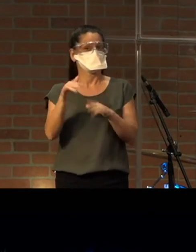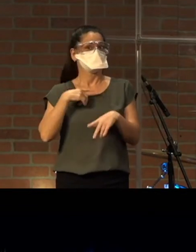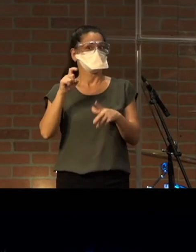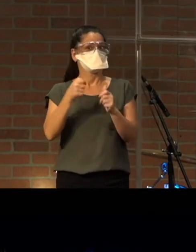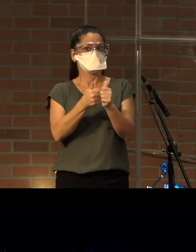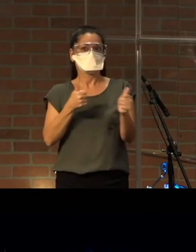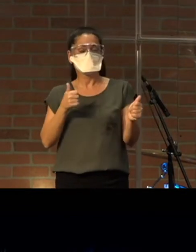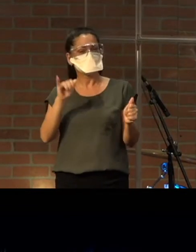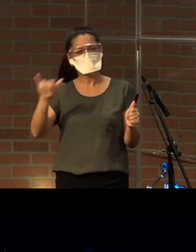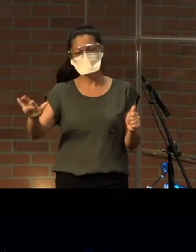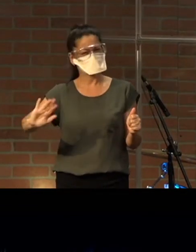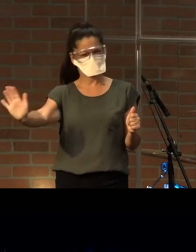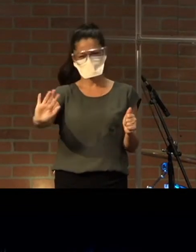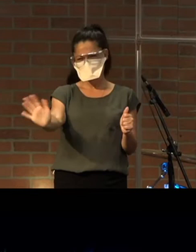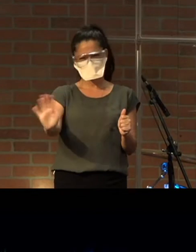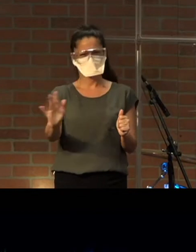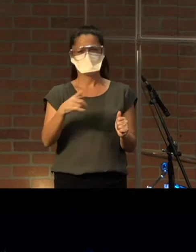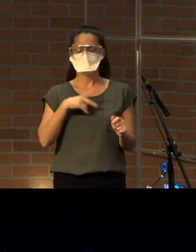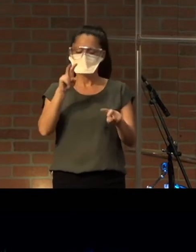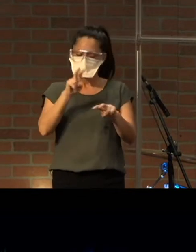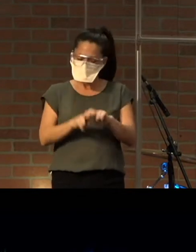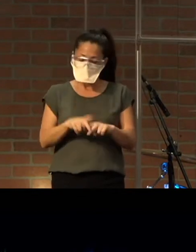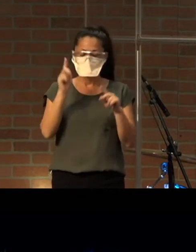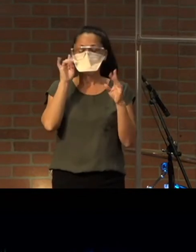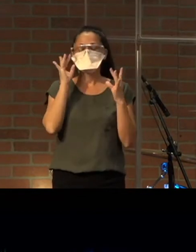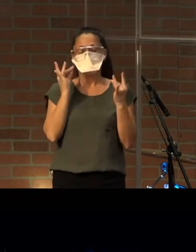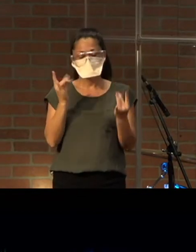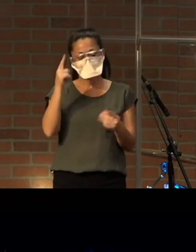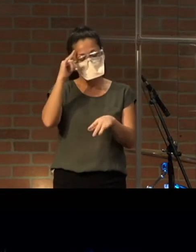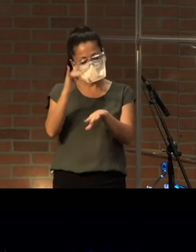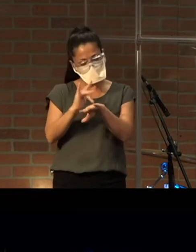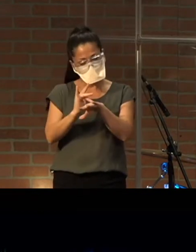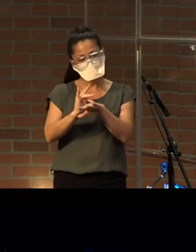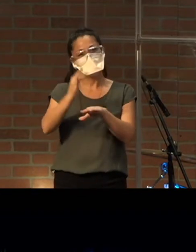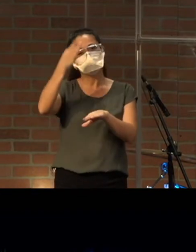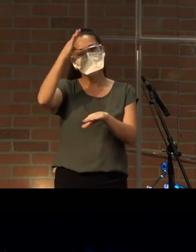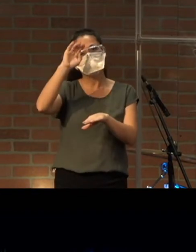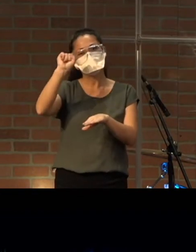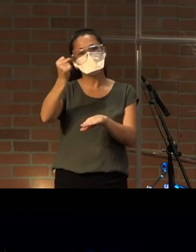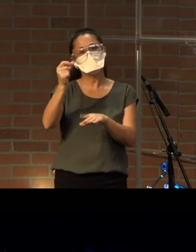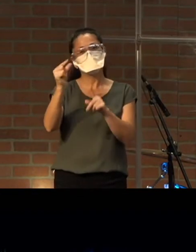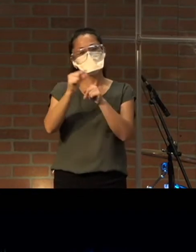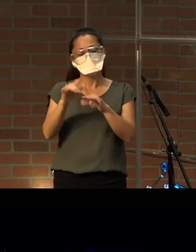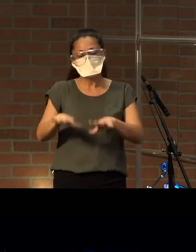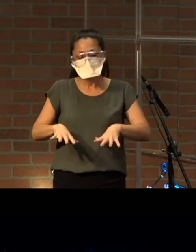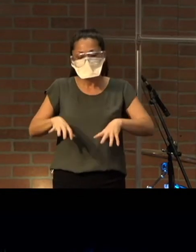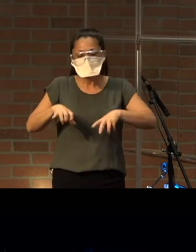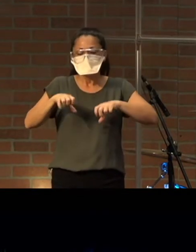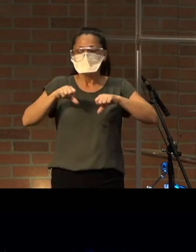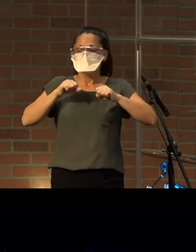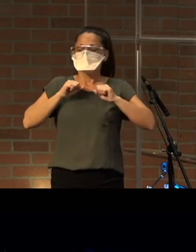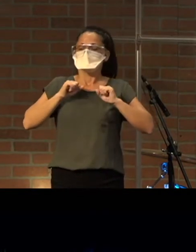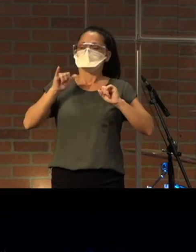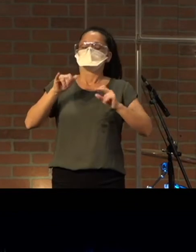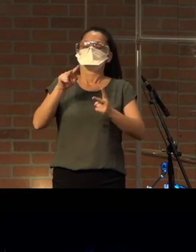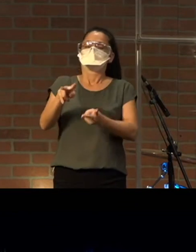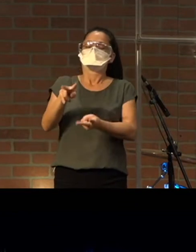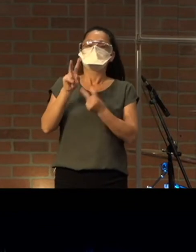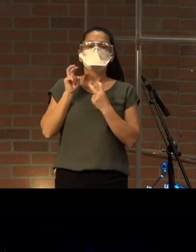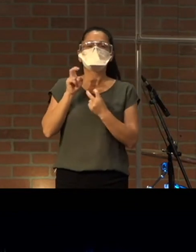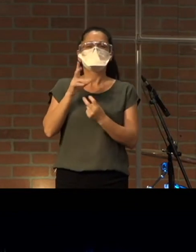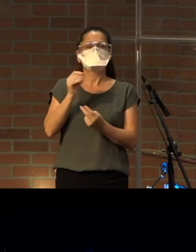away from that. And I've got to sit in and meditate on God's word, soak it in, and receive it, and